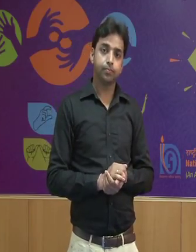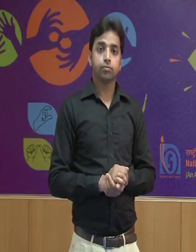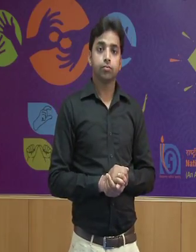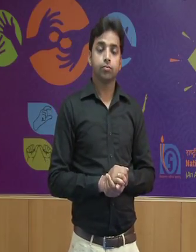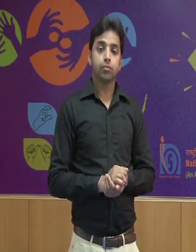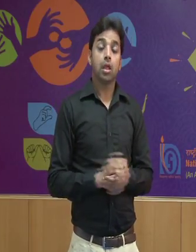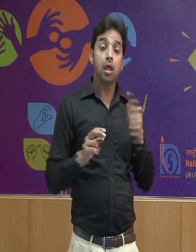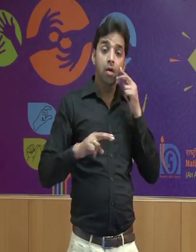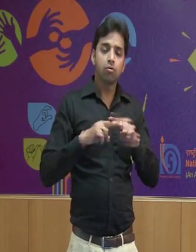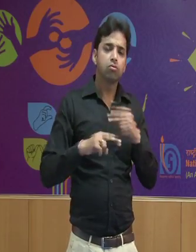If you have any query,